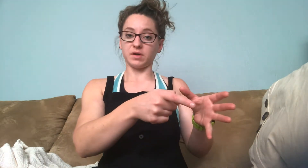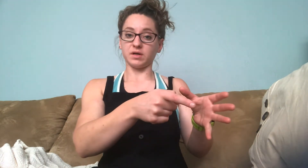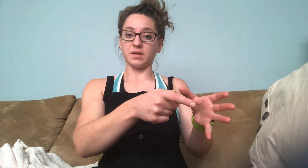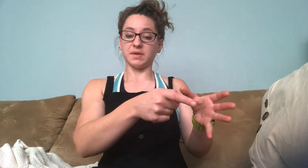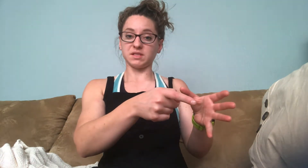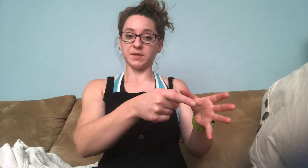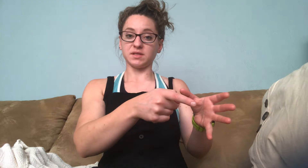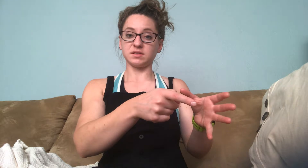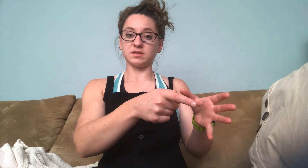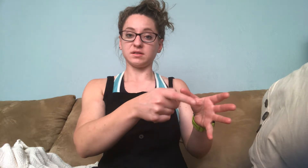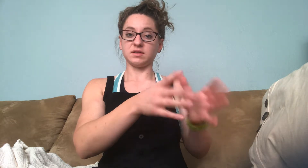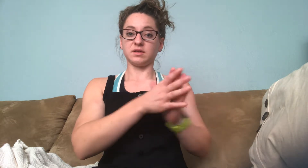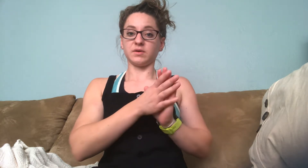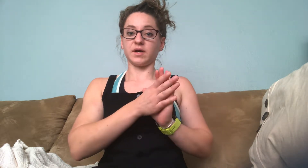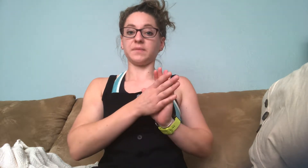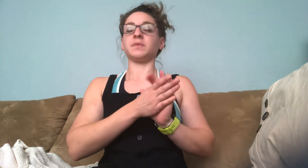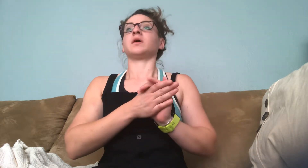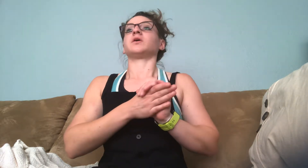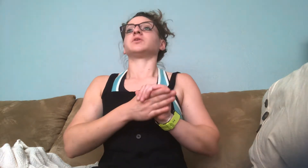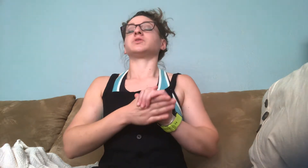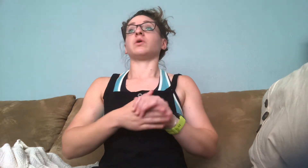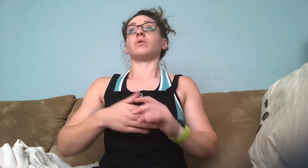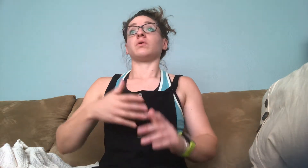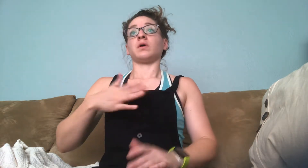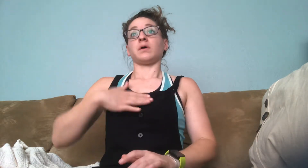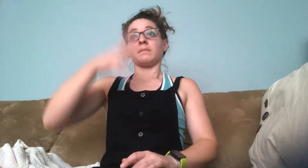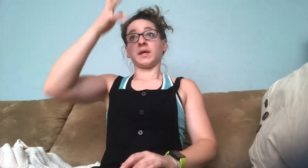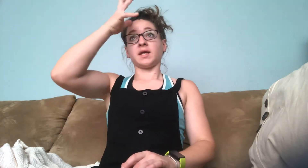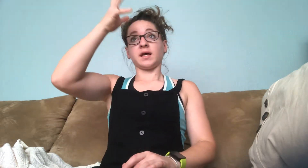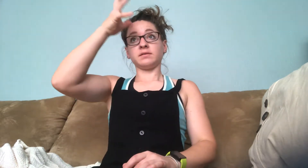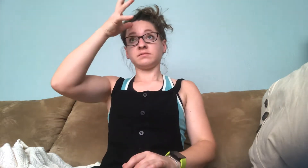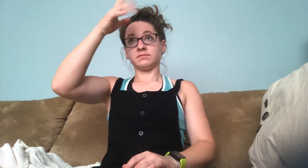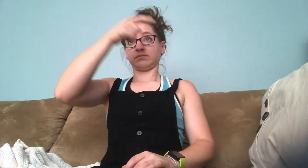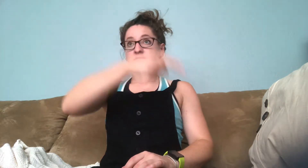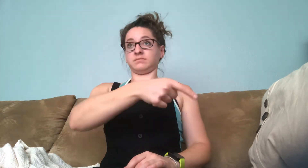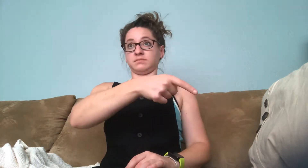up here in my space. Okay, so my dad,